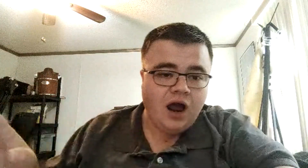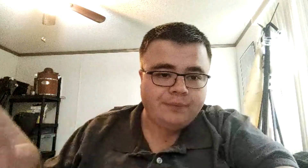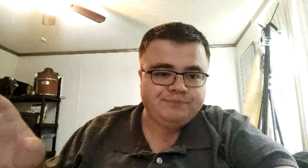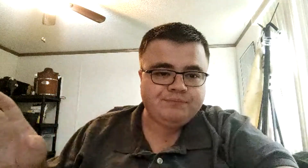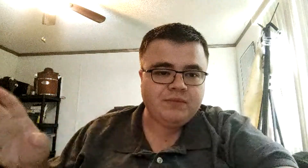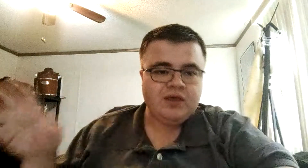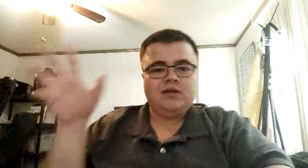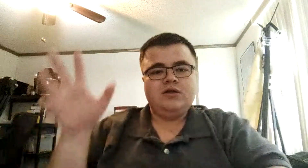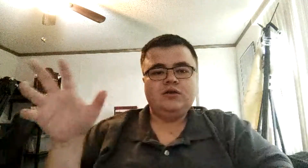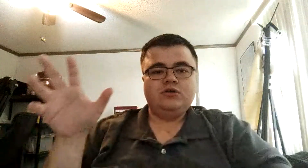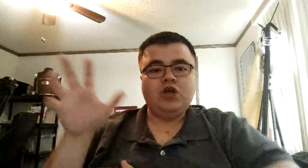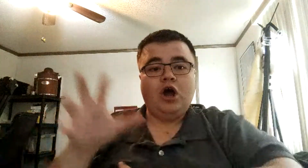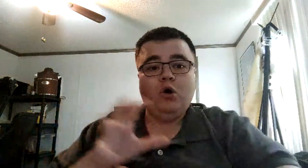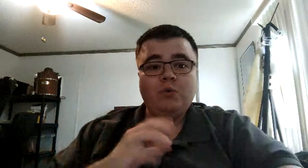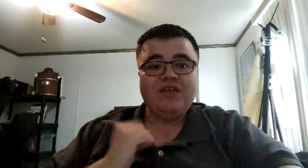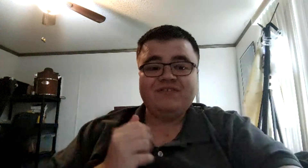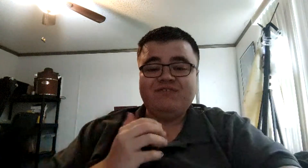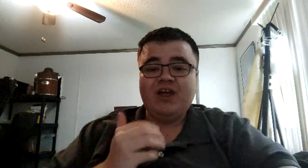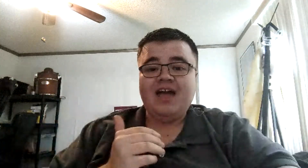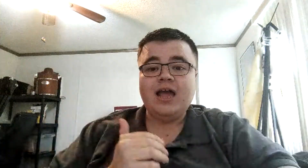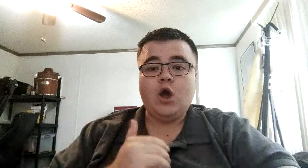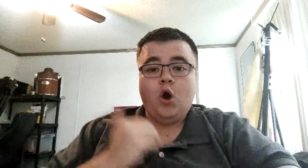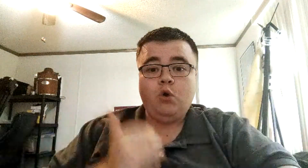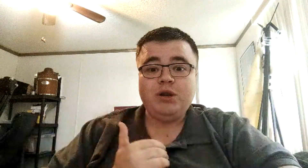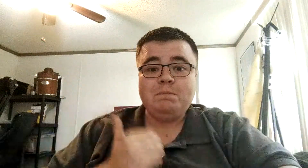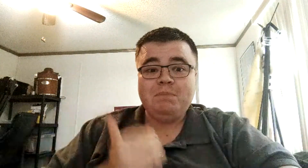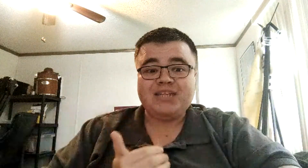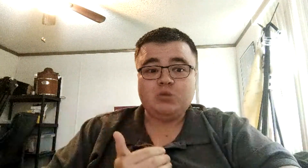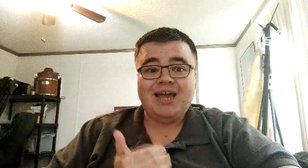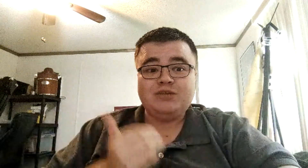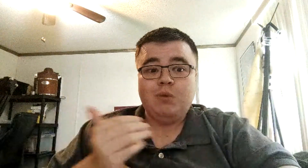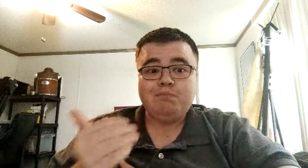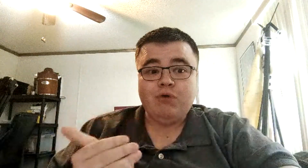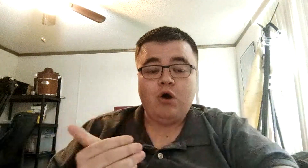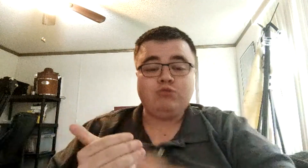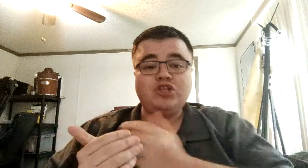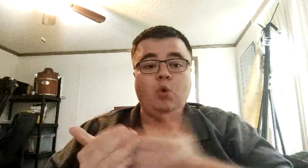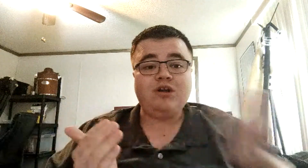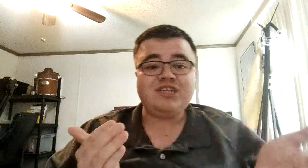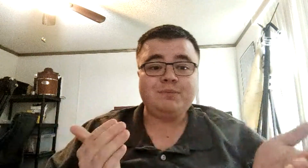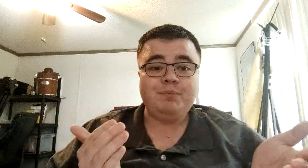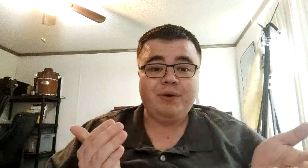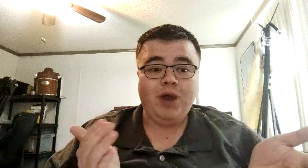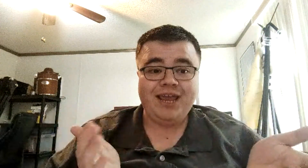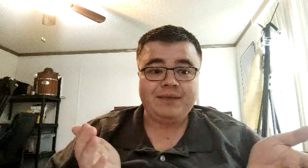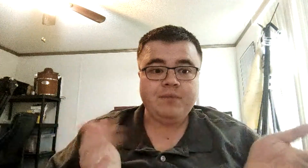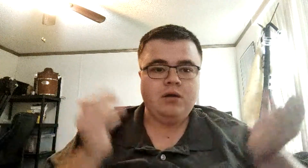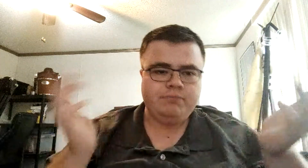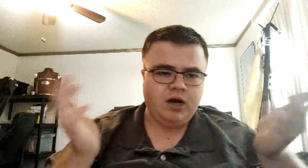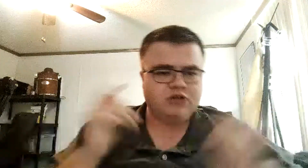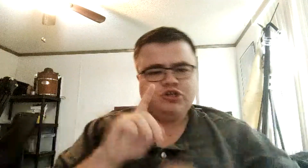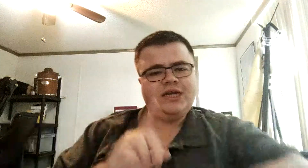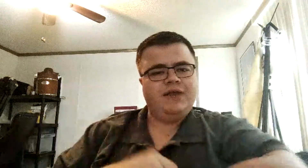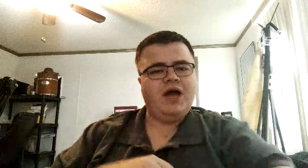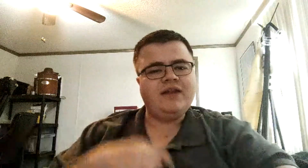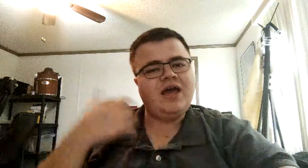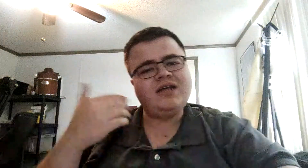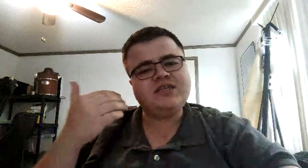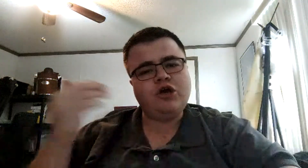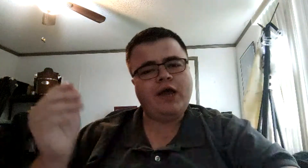time. So they feel like only best way to approach is awesome way, but understand that Alexa Graham